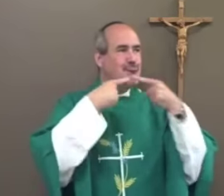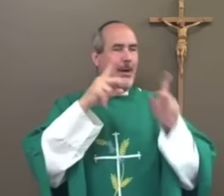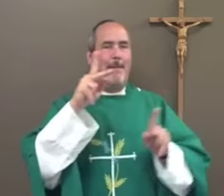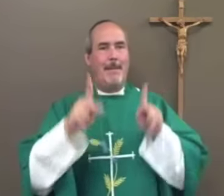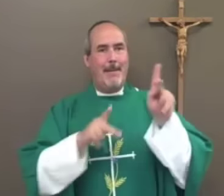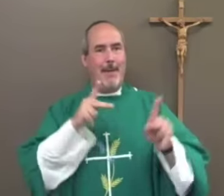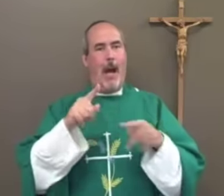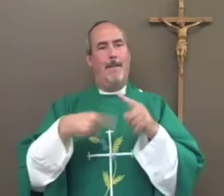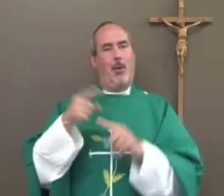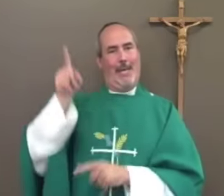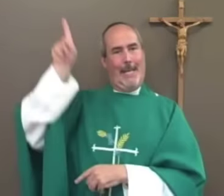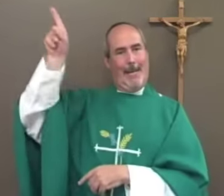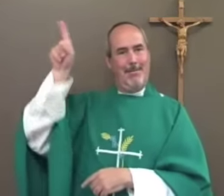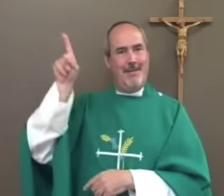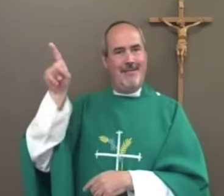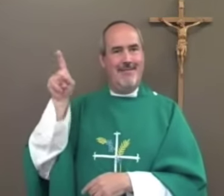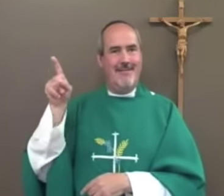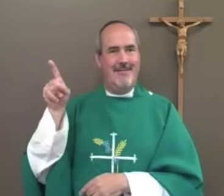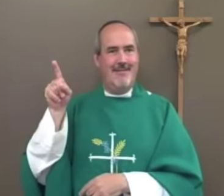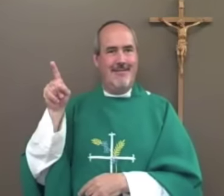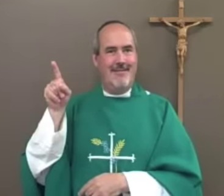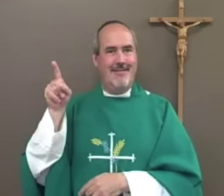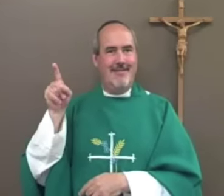to tell people about him.